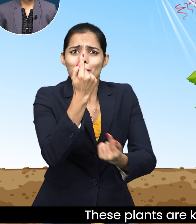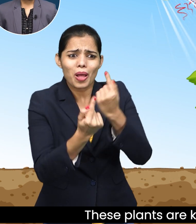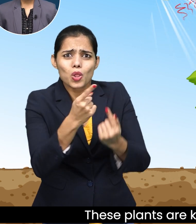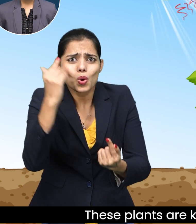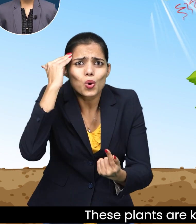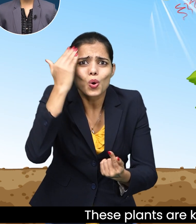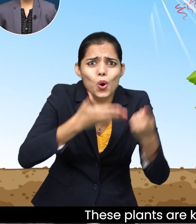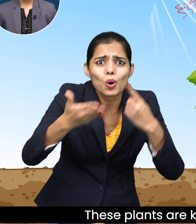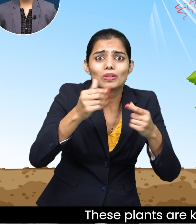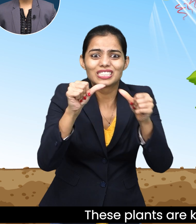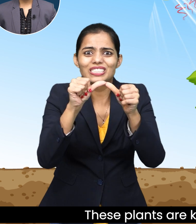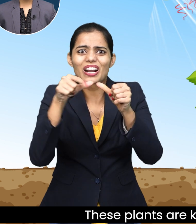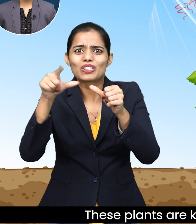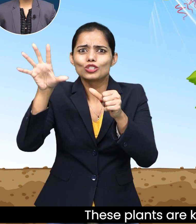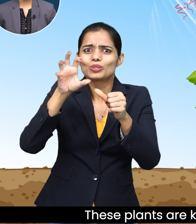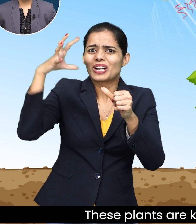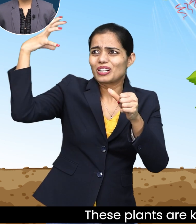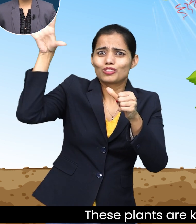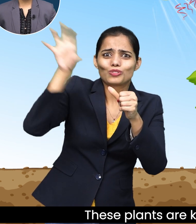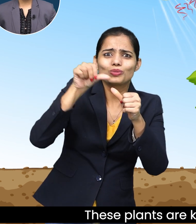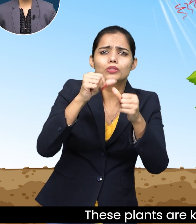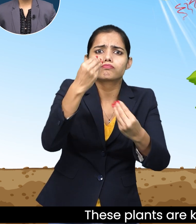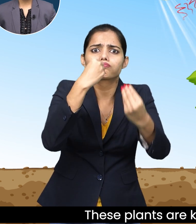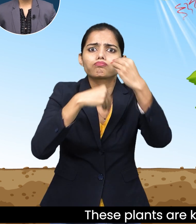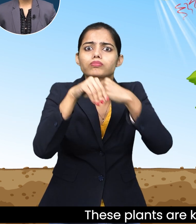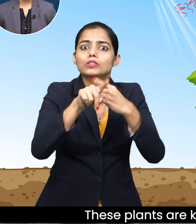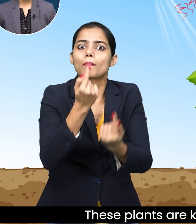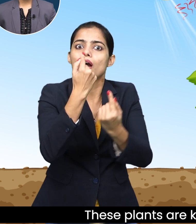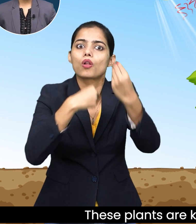These plants are known as autotrophic plants.